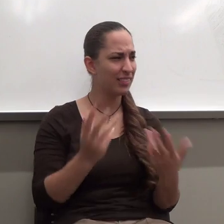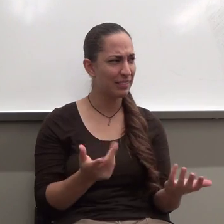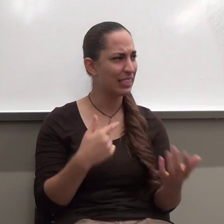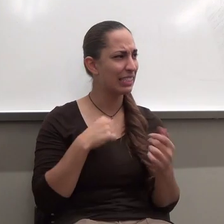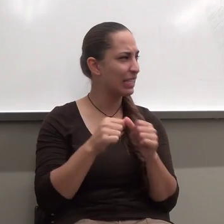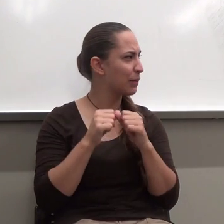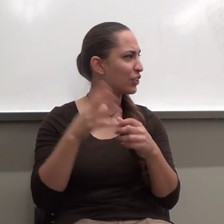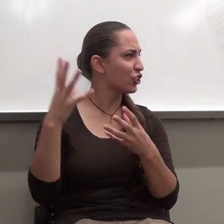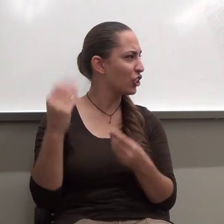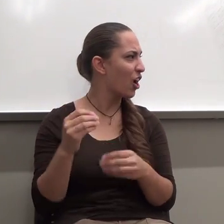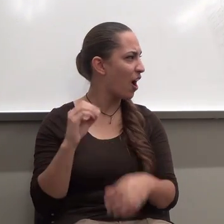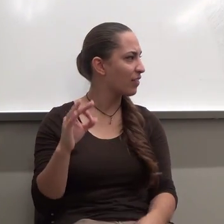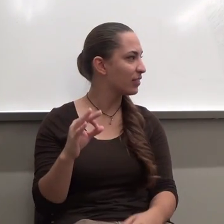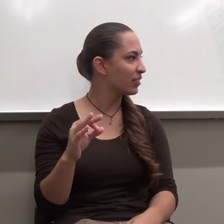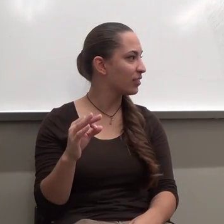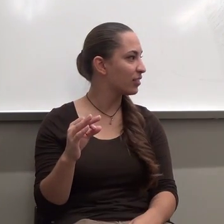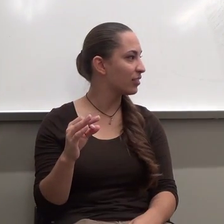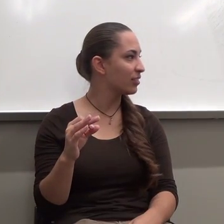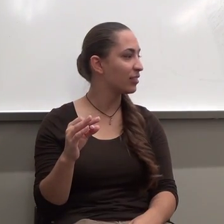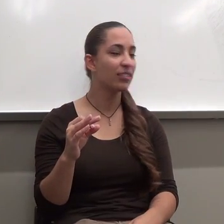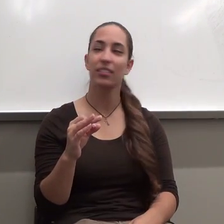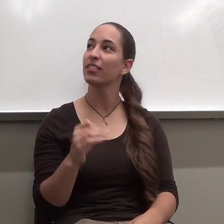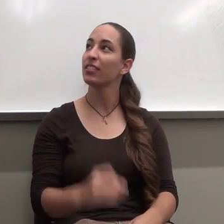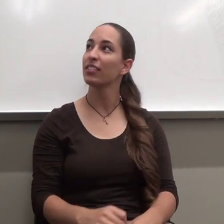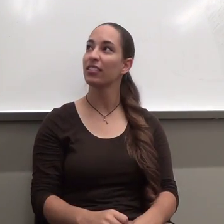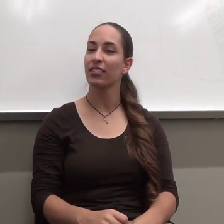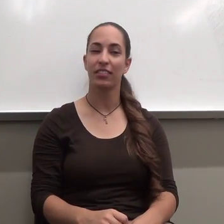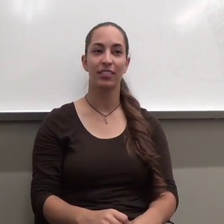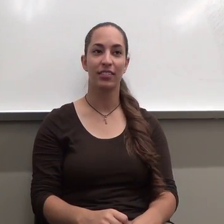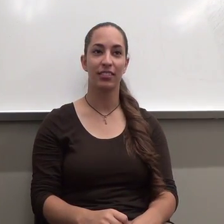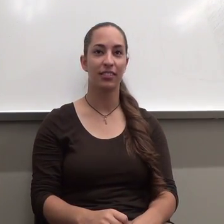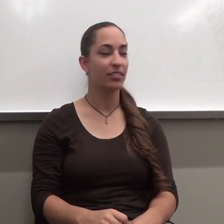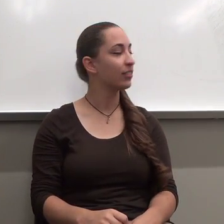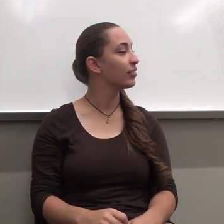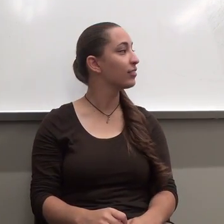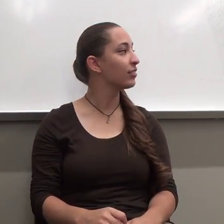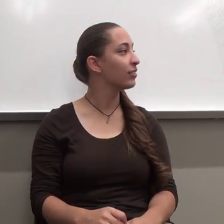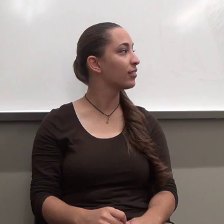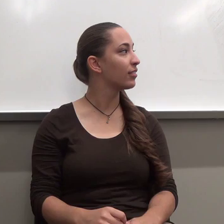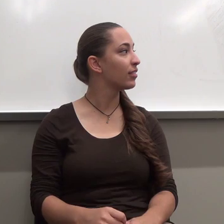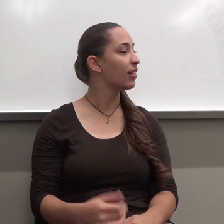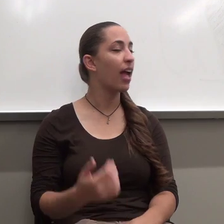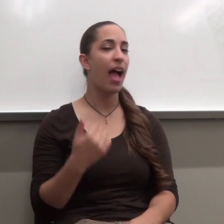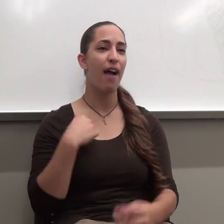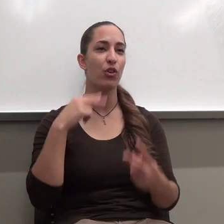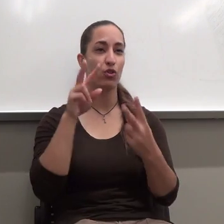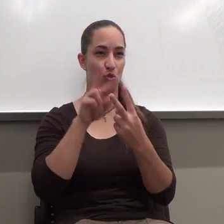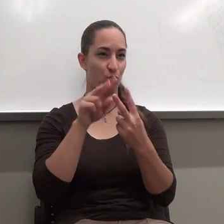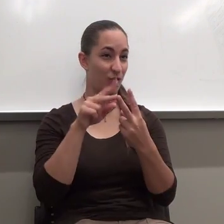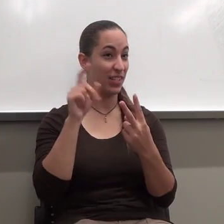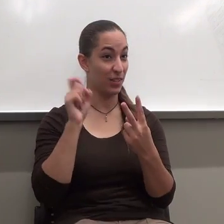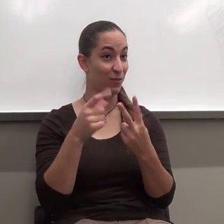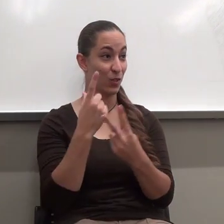you will see that, like I said, you have two main things to do, Marshad and